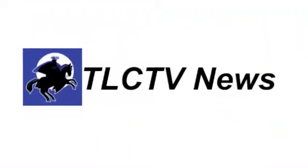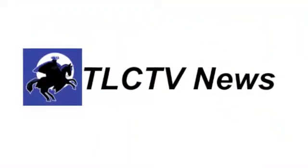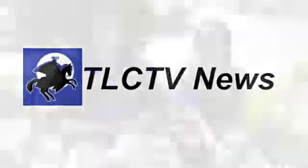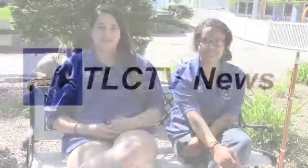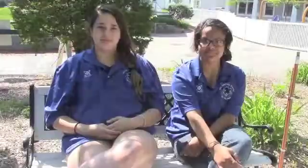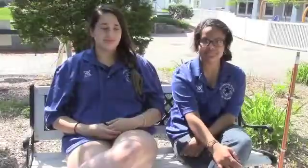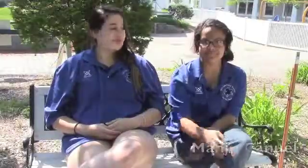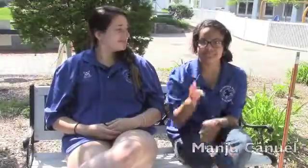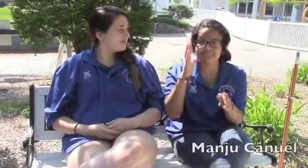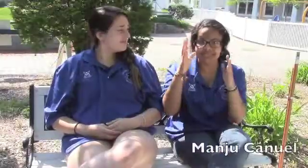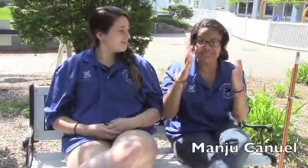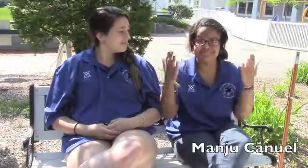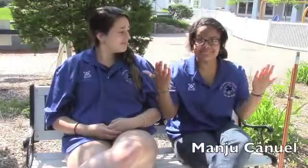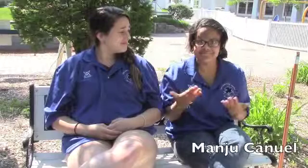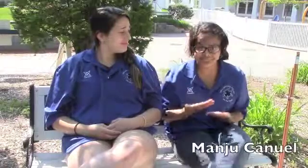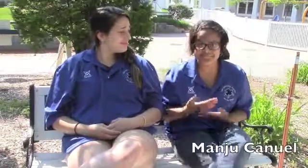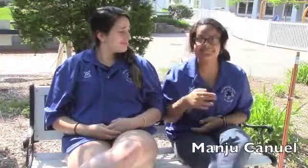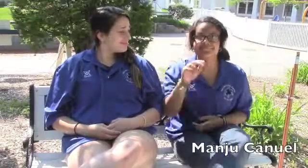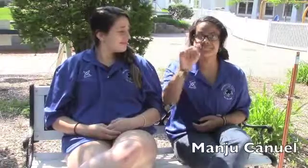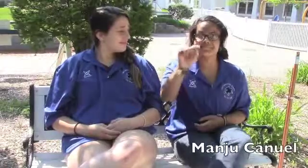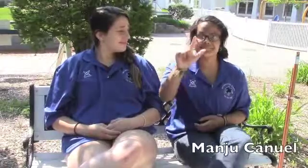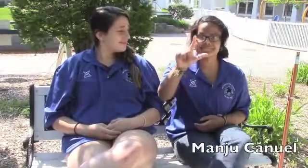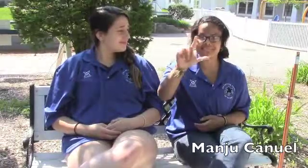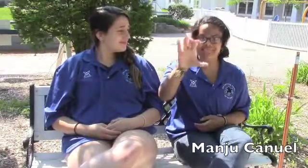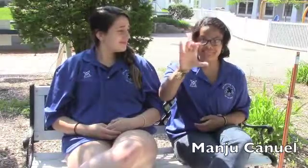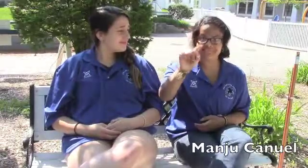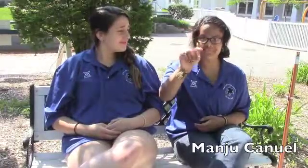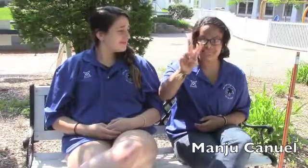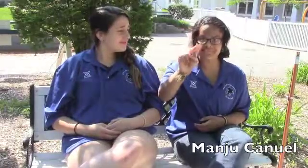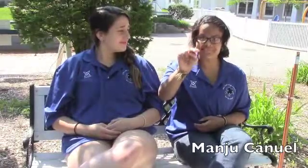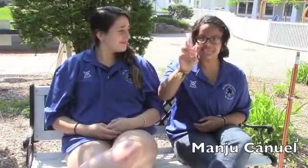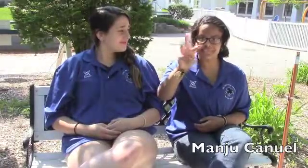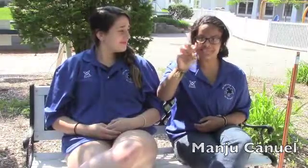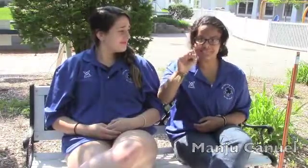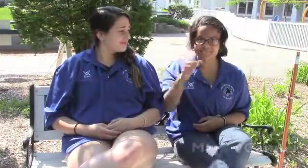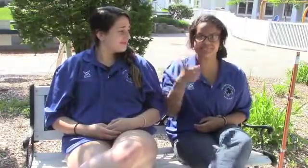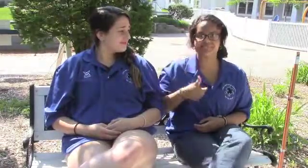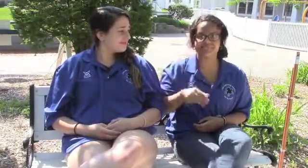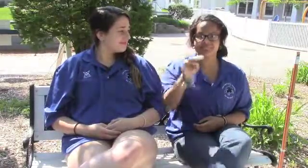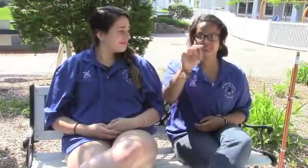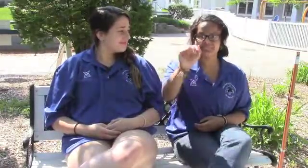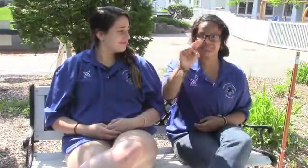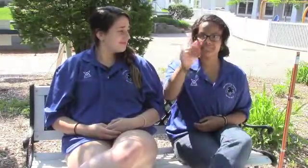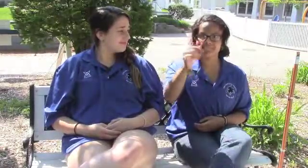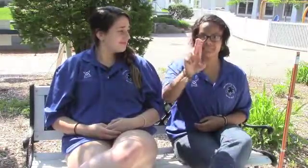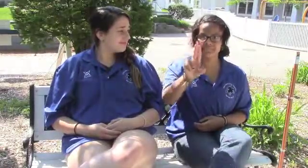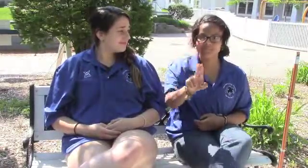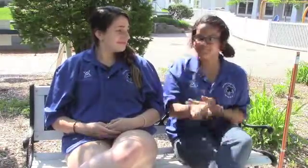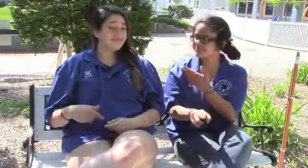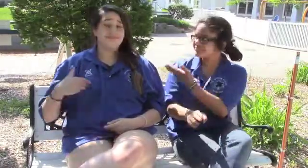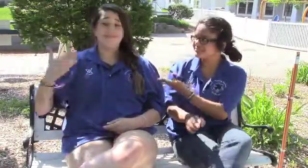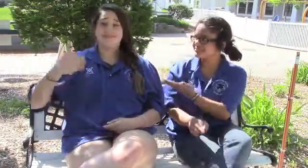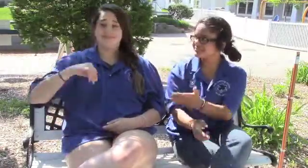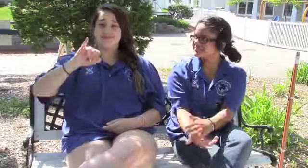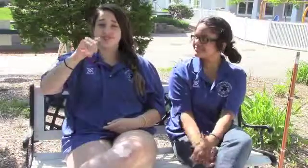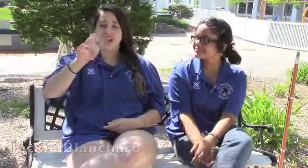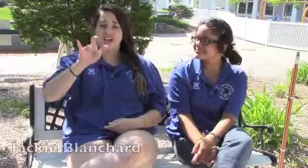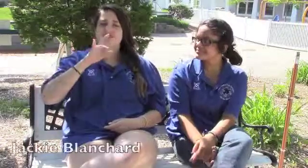TLC TV News. Hello, everyone, and welcome to TLC TV News. I'm Manju.